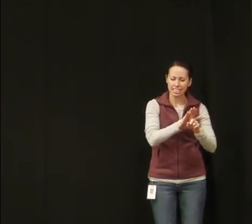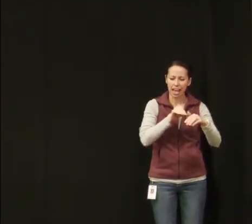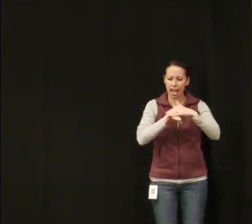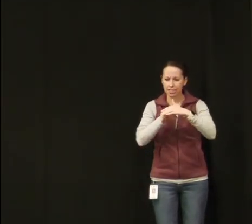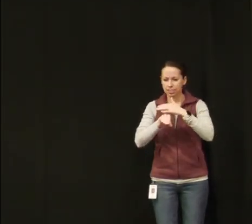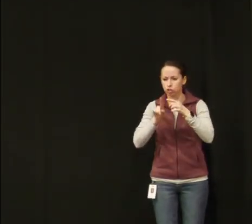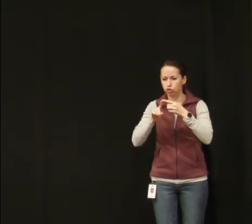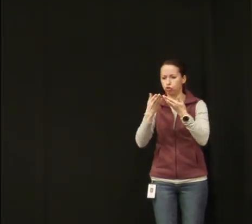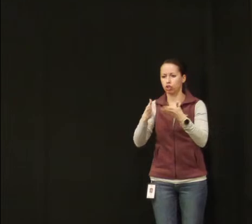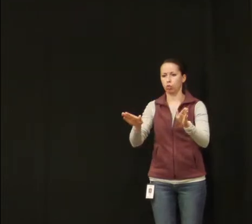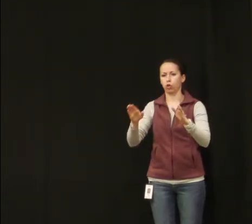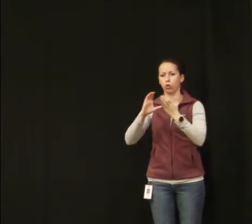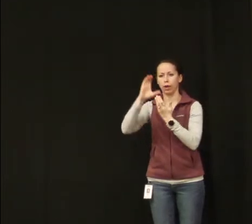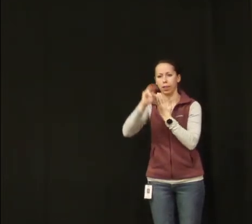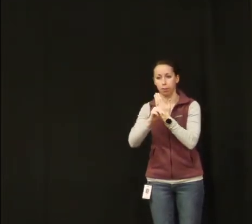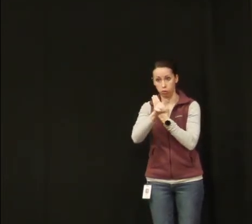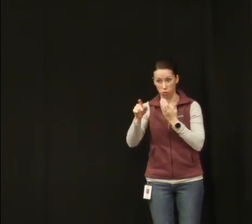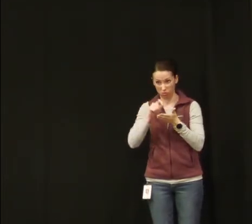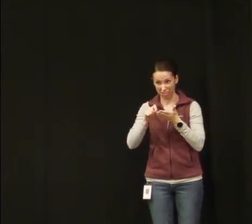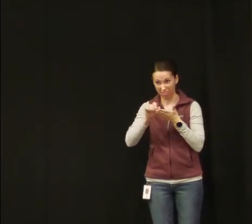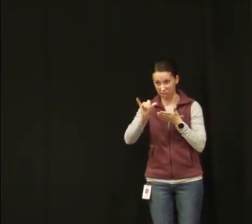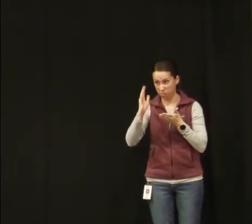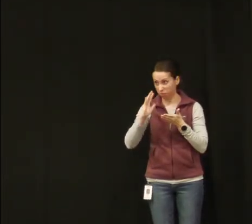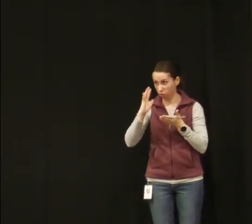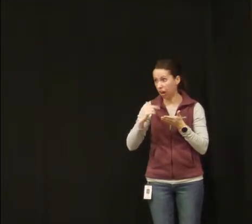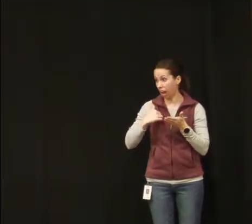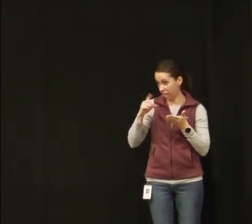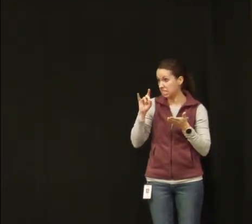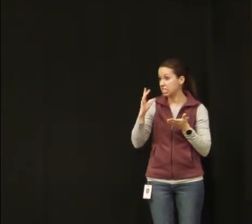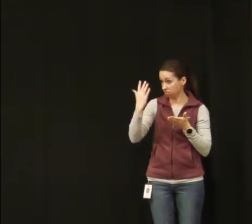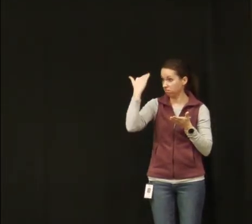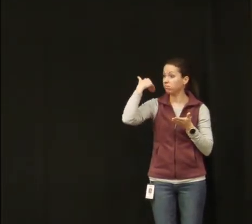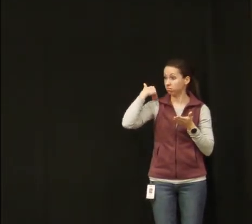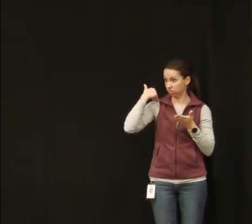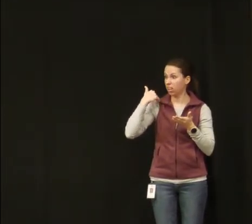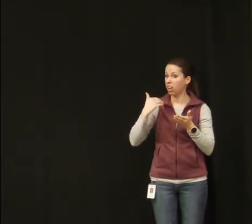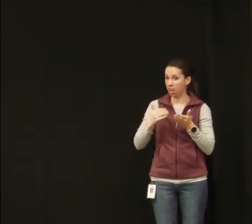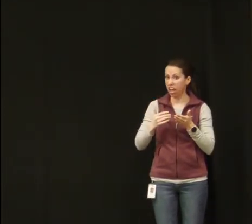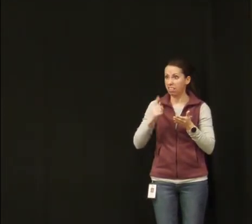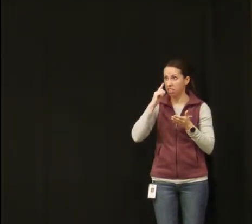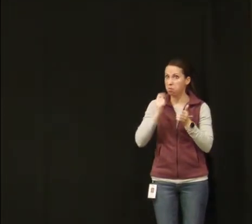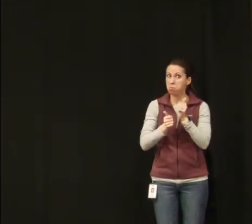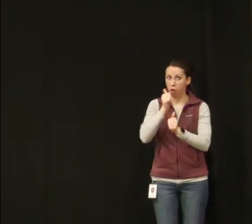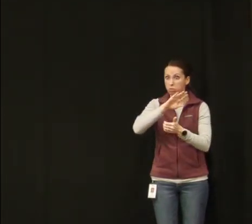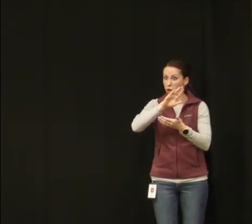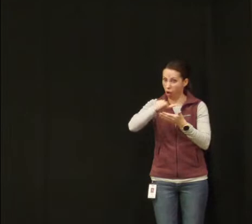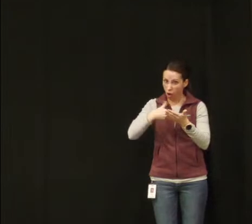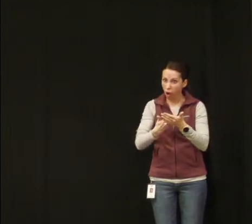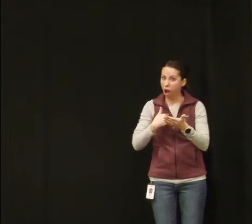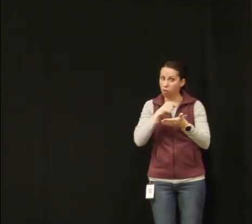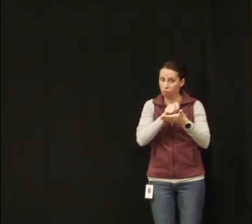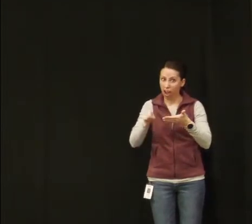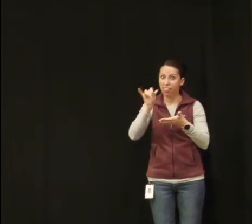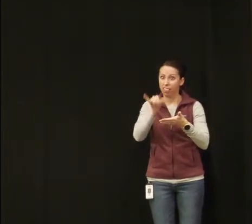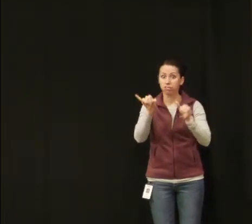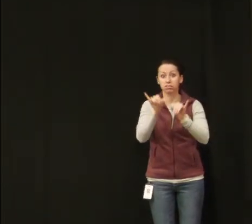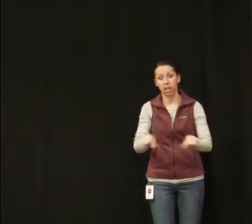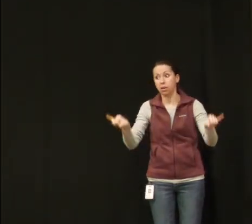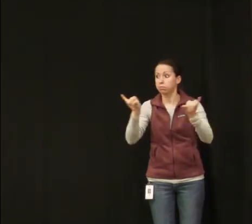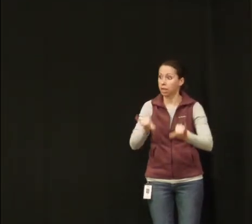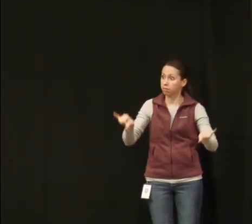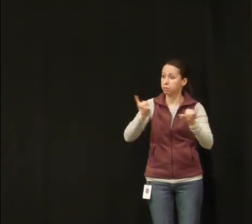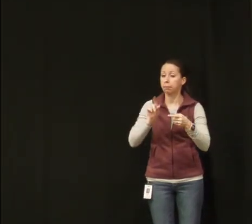Has anybody written one like that? I did, almost all of mine, until I learned that,